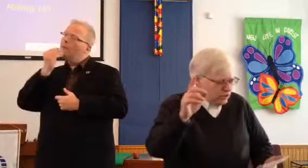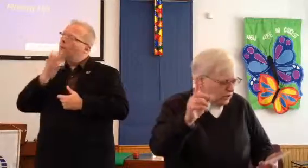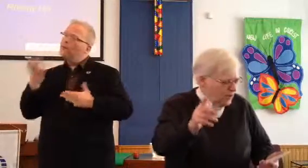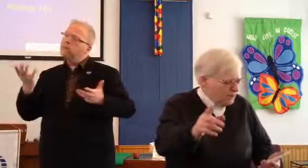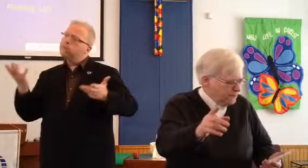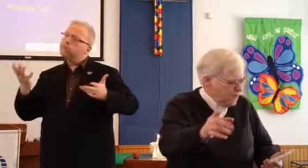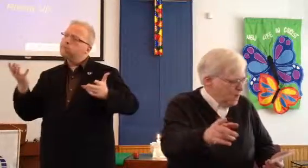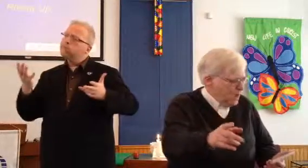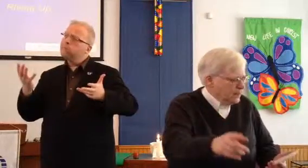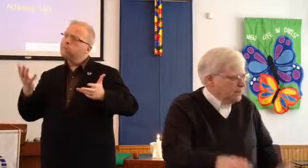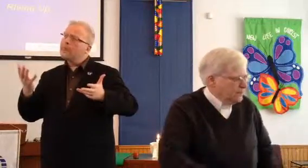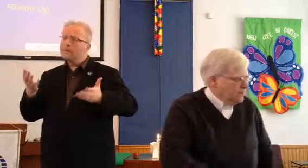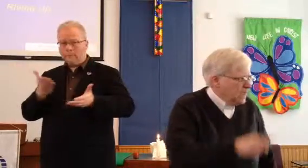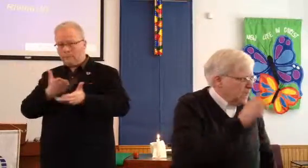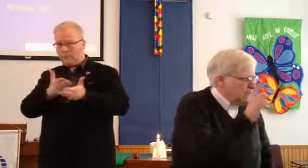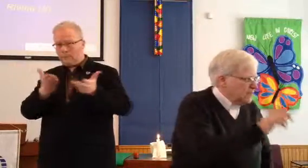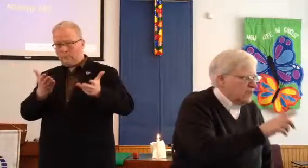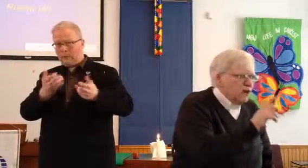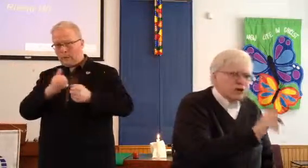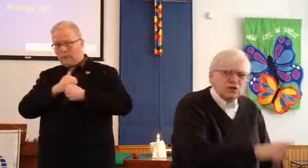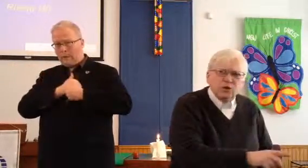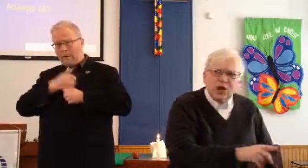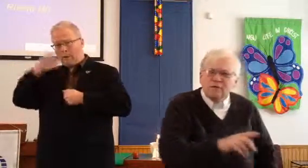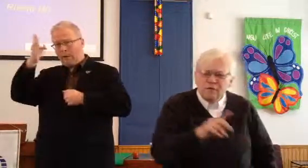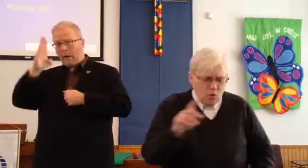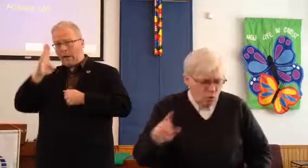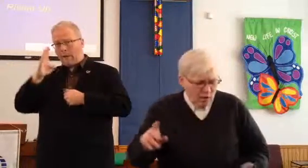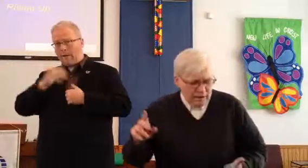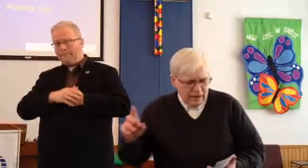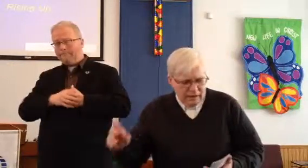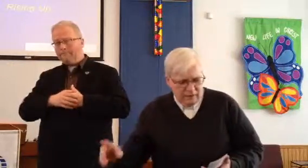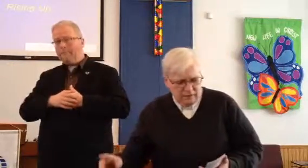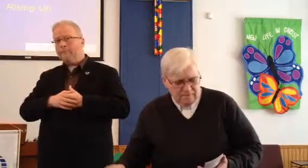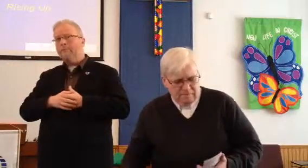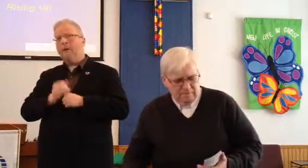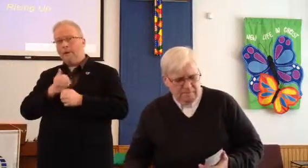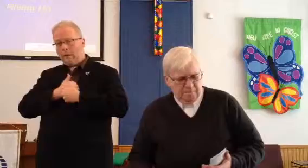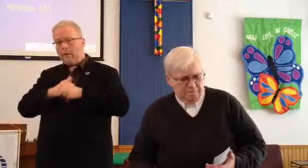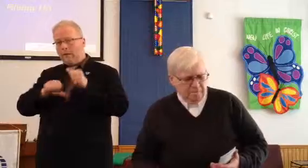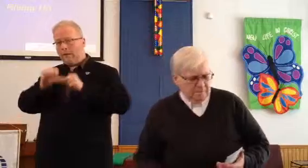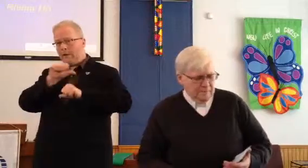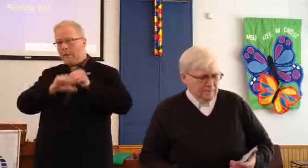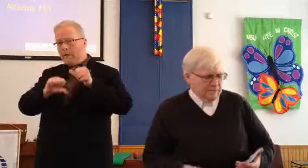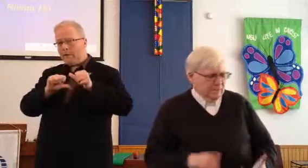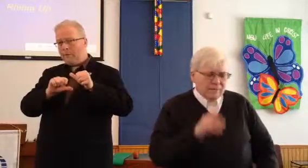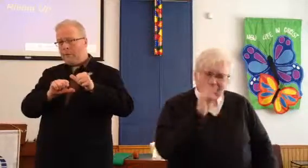that they are to love God and that they are to love one another.